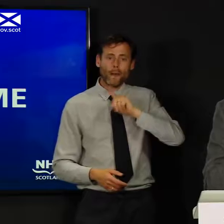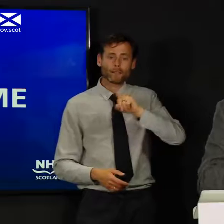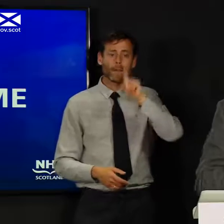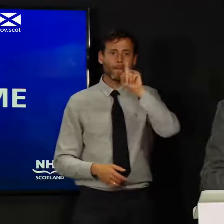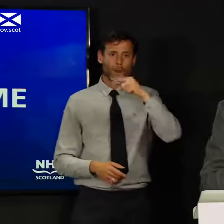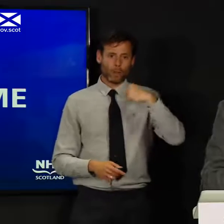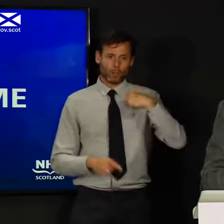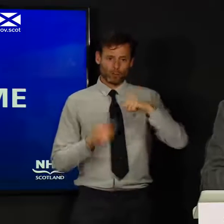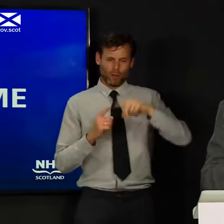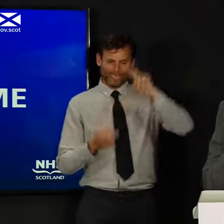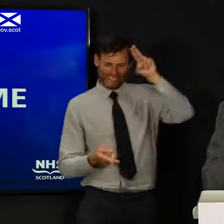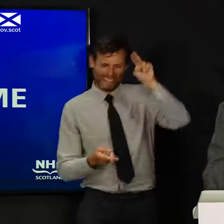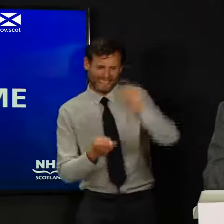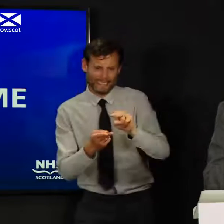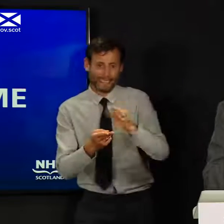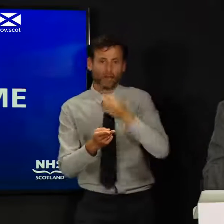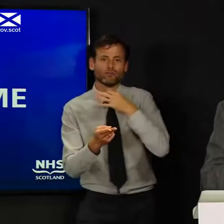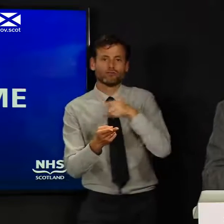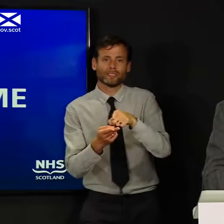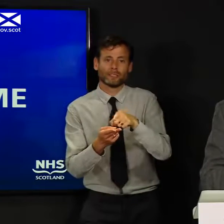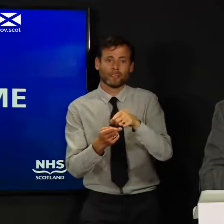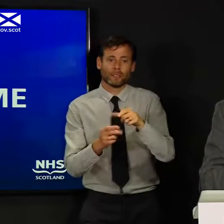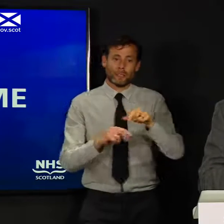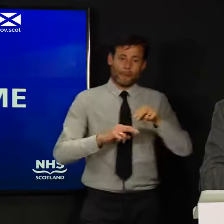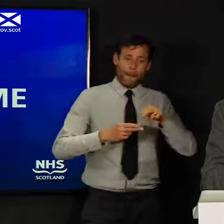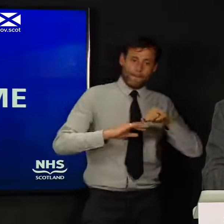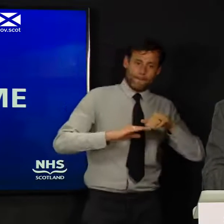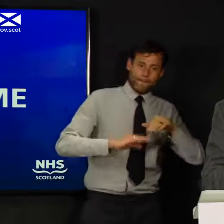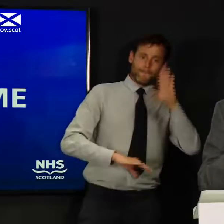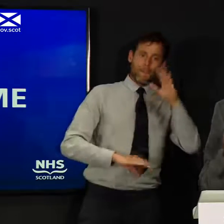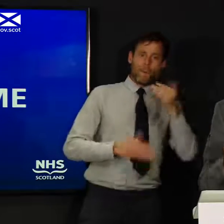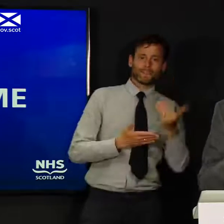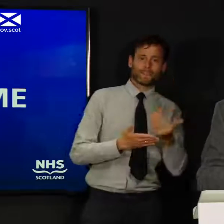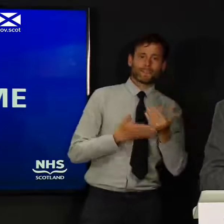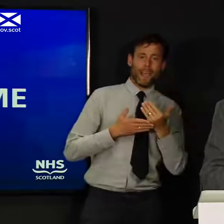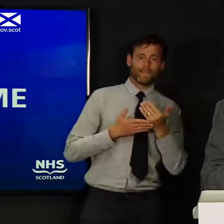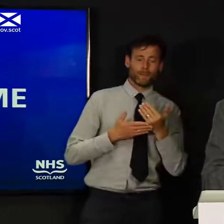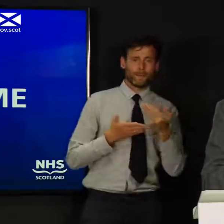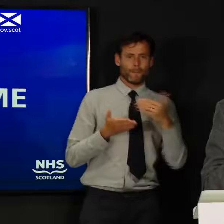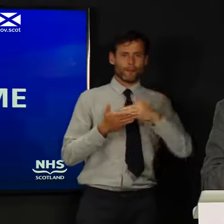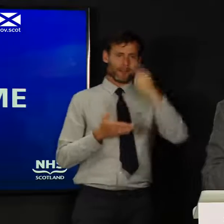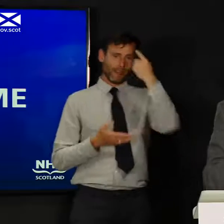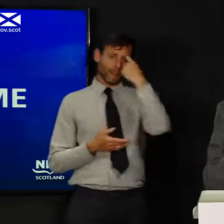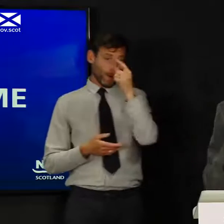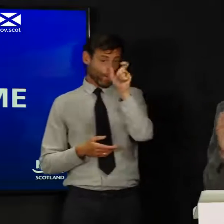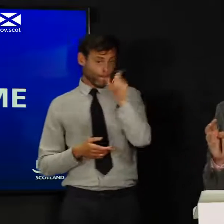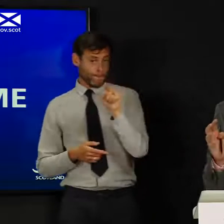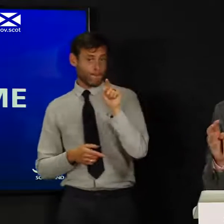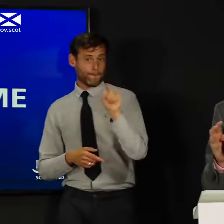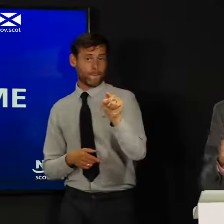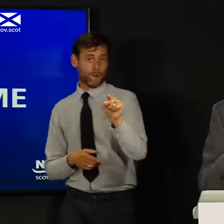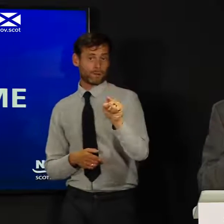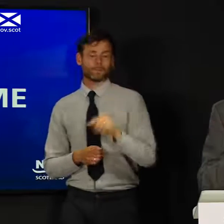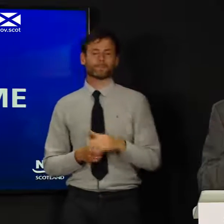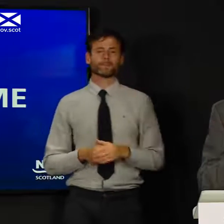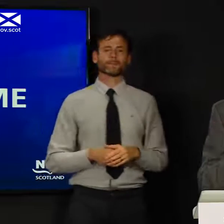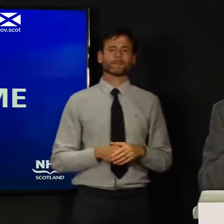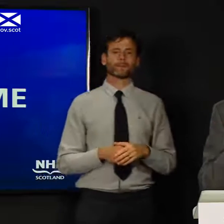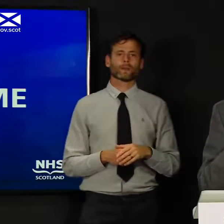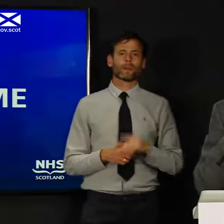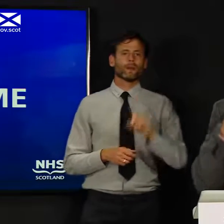as safe as it can possibly be, and effective and person-centred. So the person-centred piece is a separate bit. That's